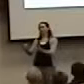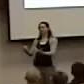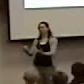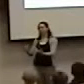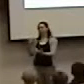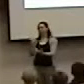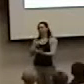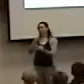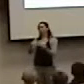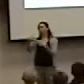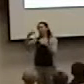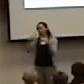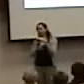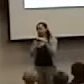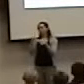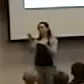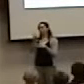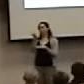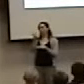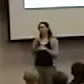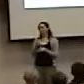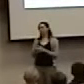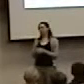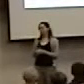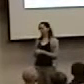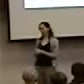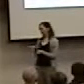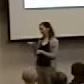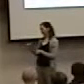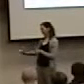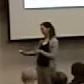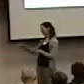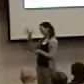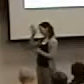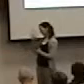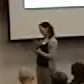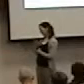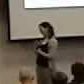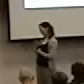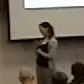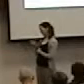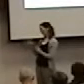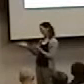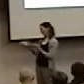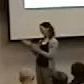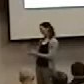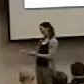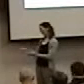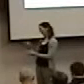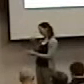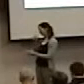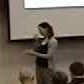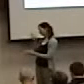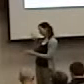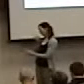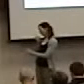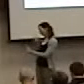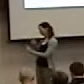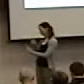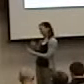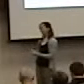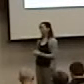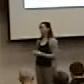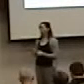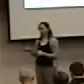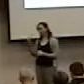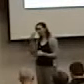He understands the goal. If you read that passage again, now he does some discussion, and we'll talk about that. He